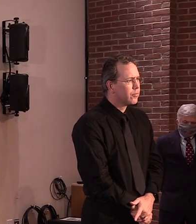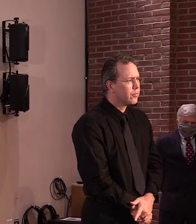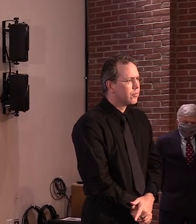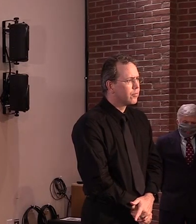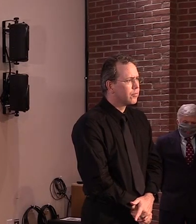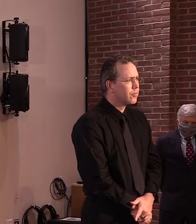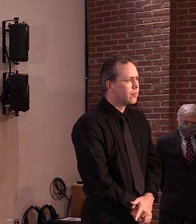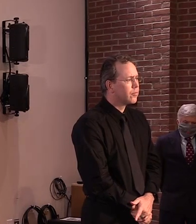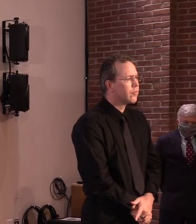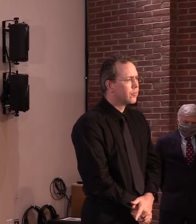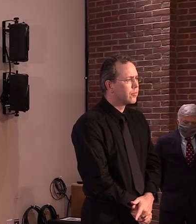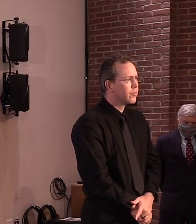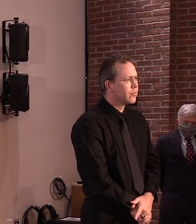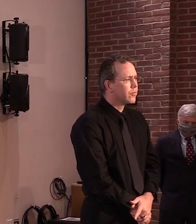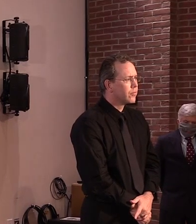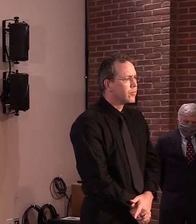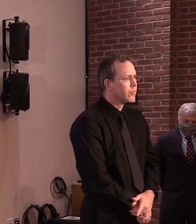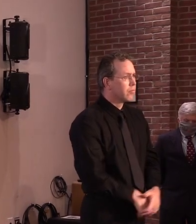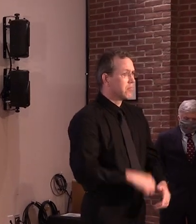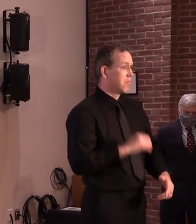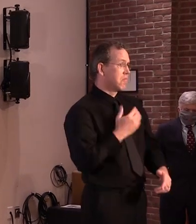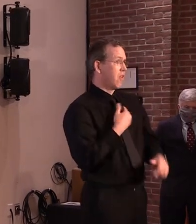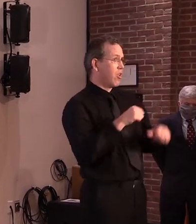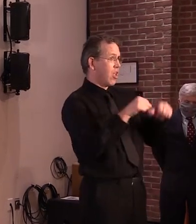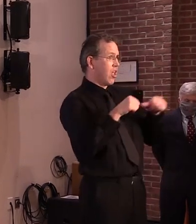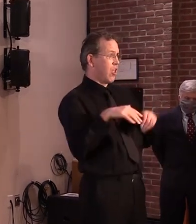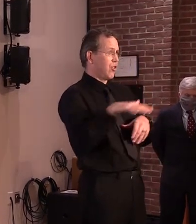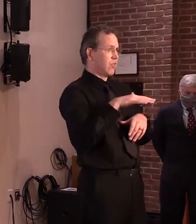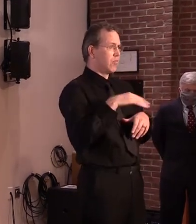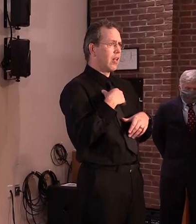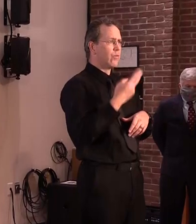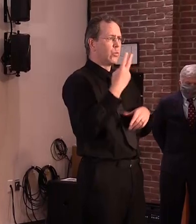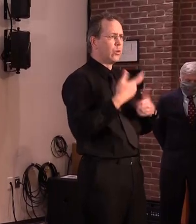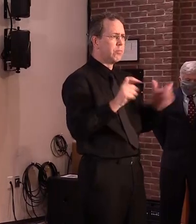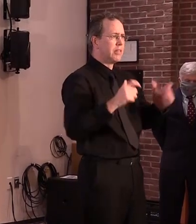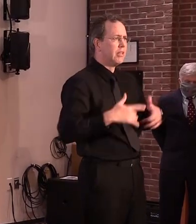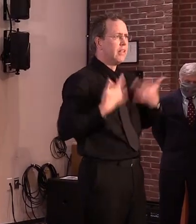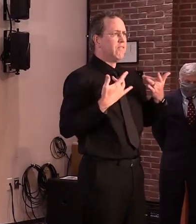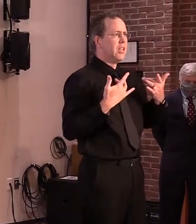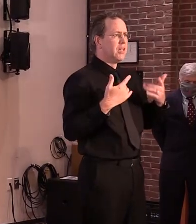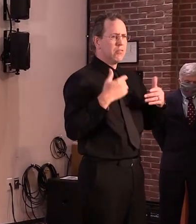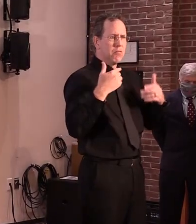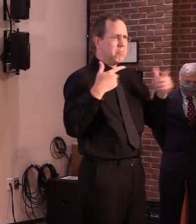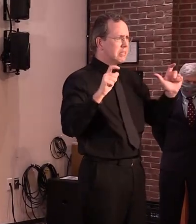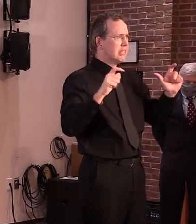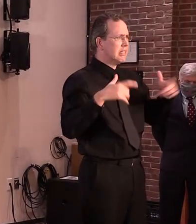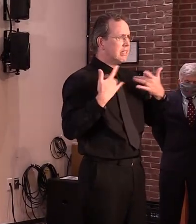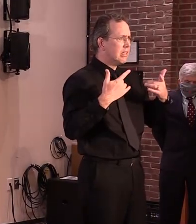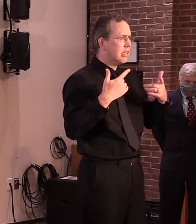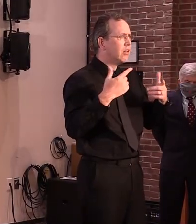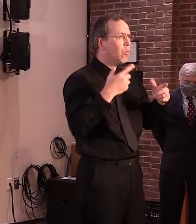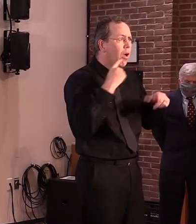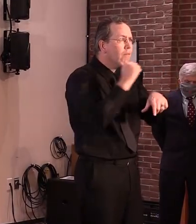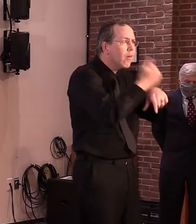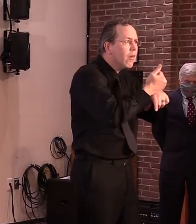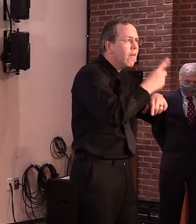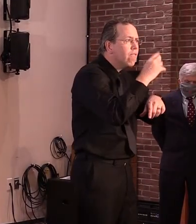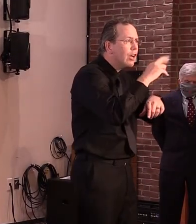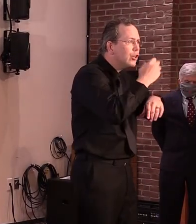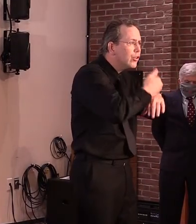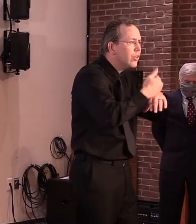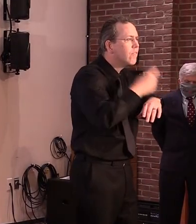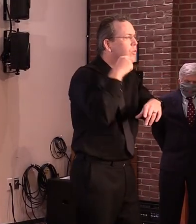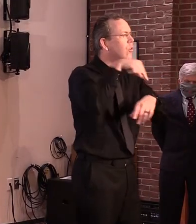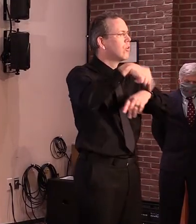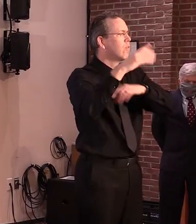both have already filled their vendor list, or mostly filled their vendor list. The governor just said that traditional fairs would be closed for the season, but